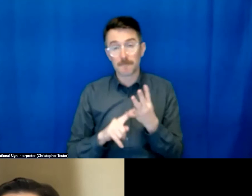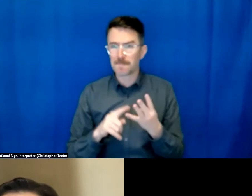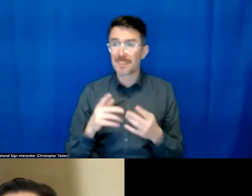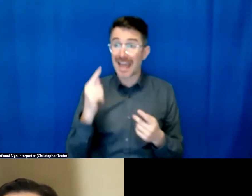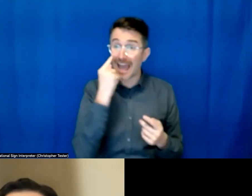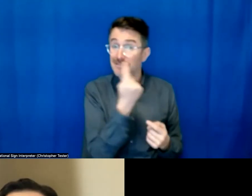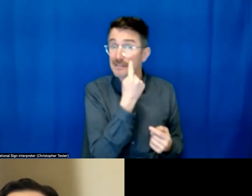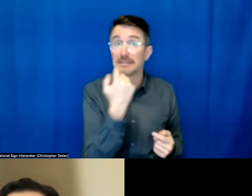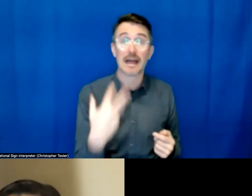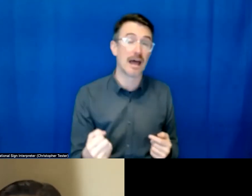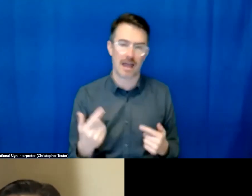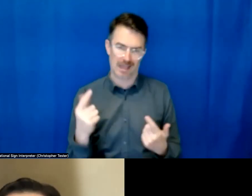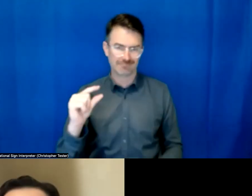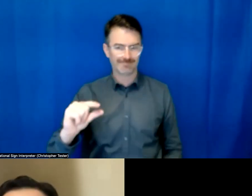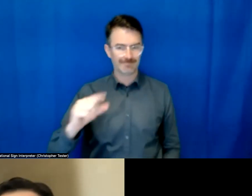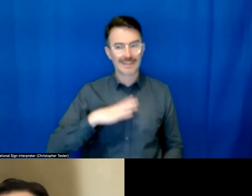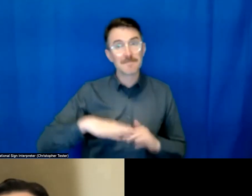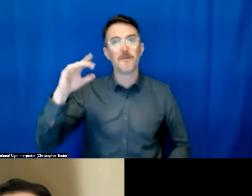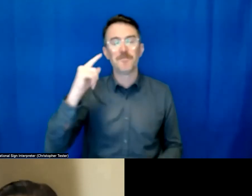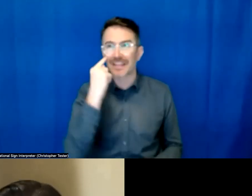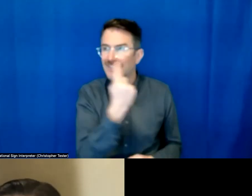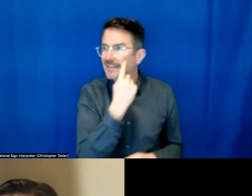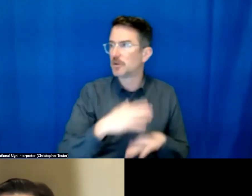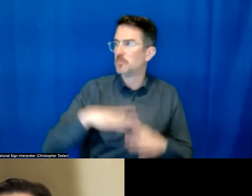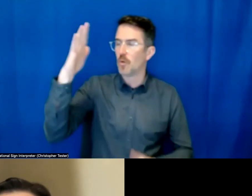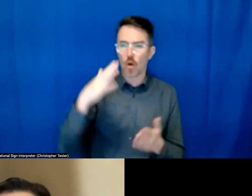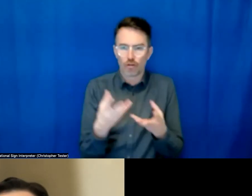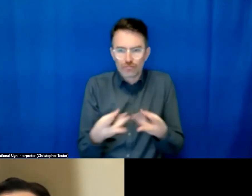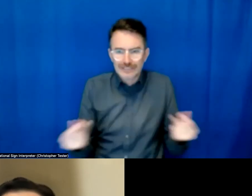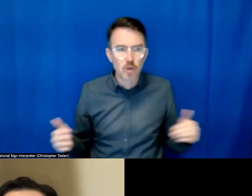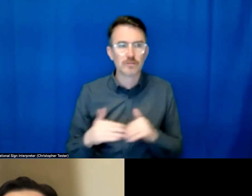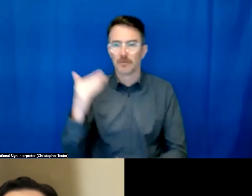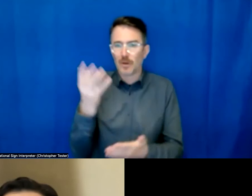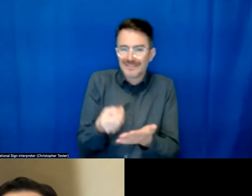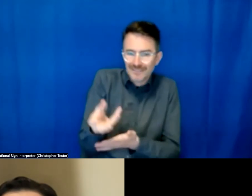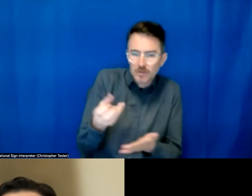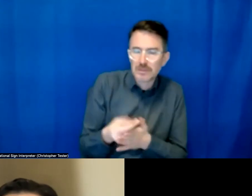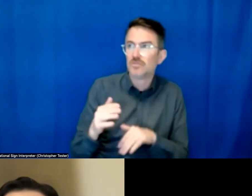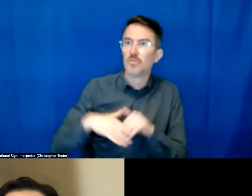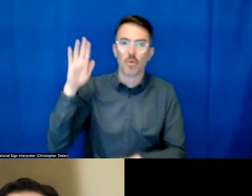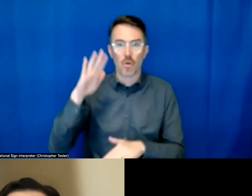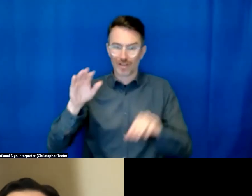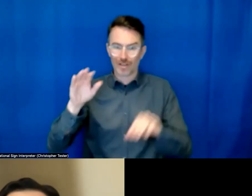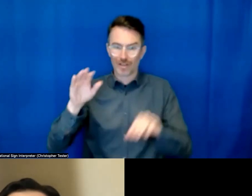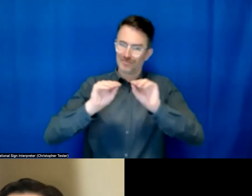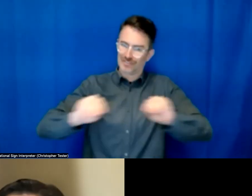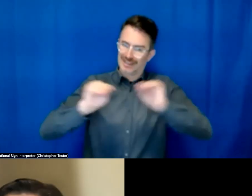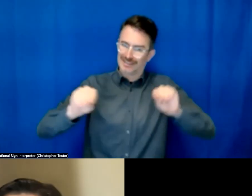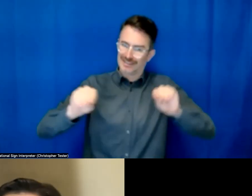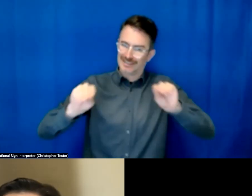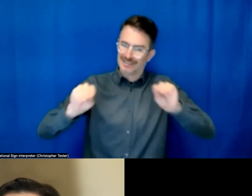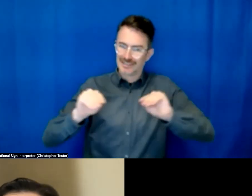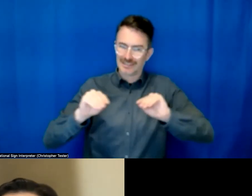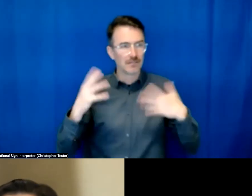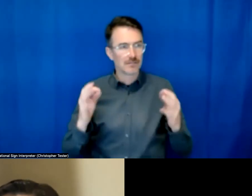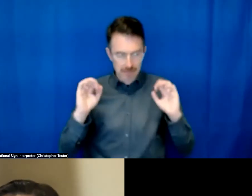most often we are being asked for the best practices, but at the same times, we are also not able